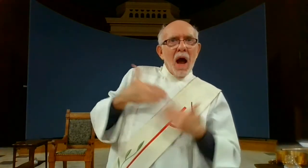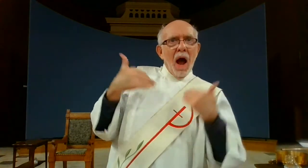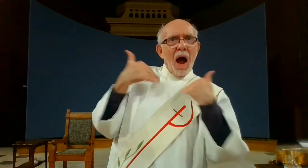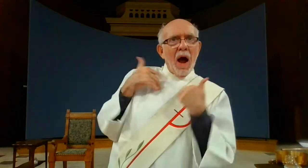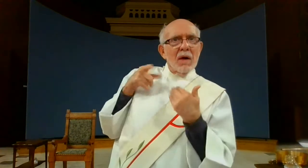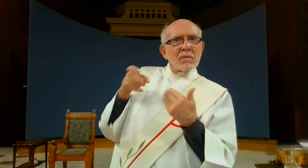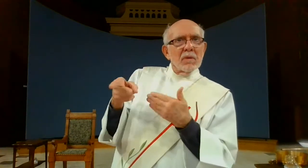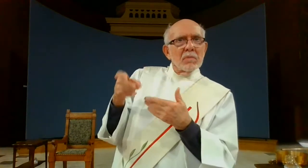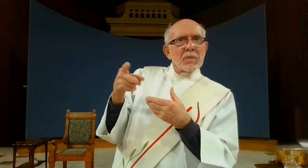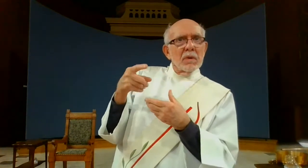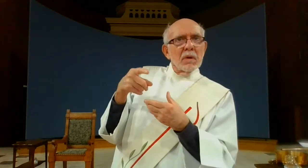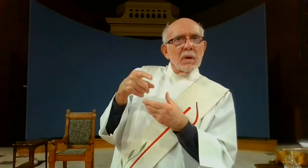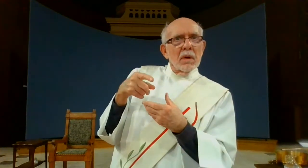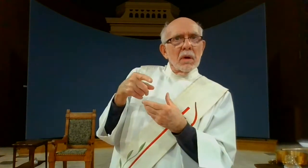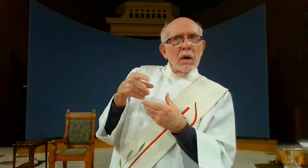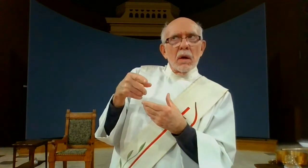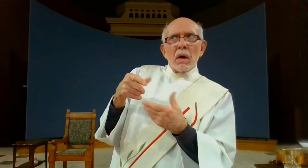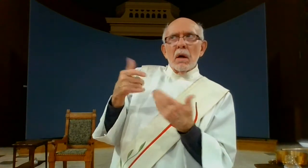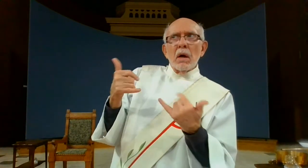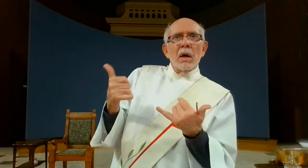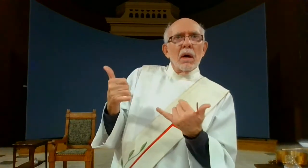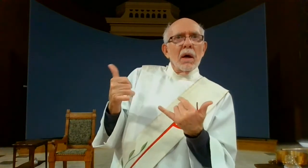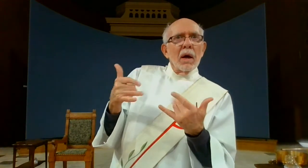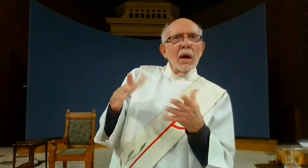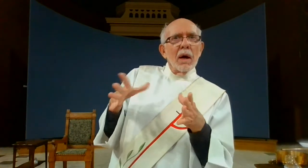And the others were pleased with him.